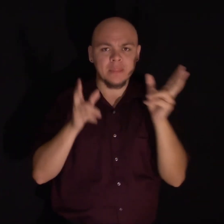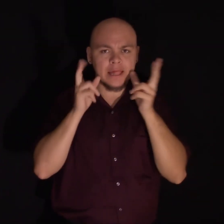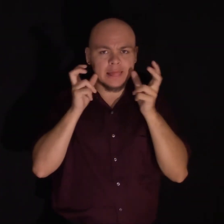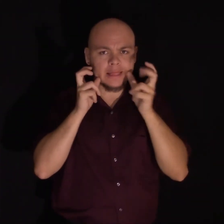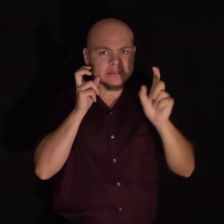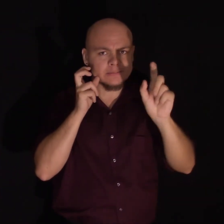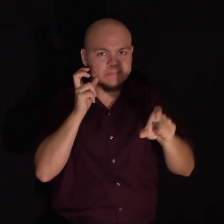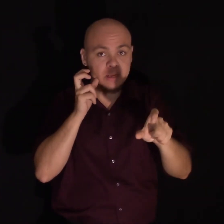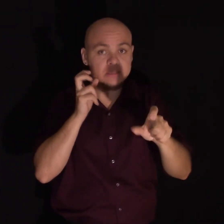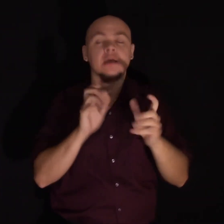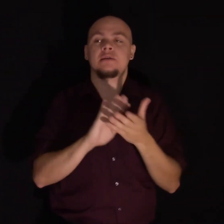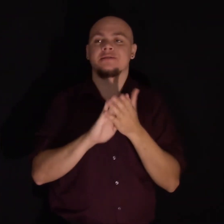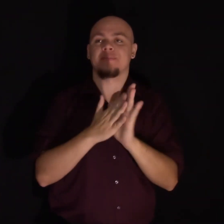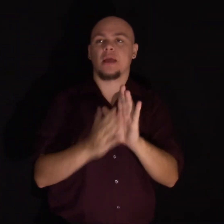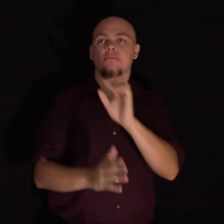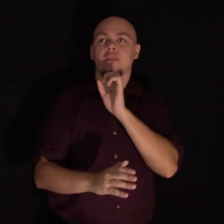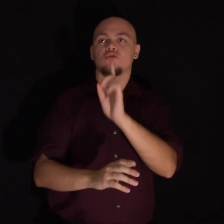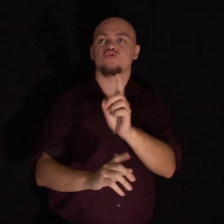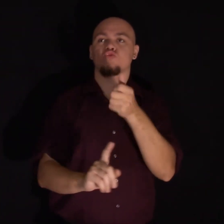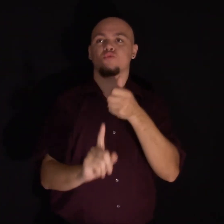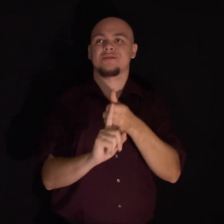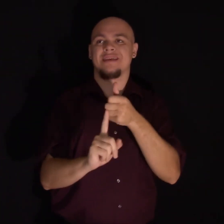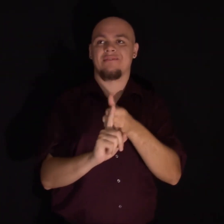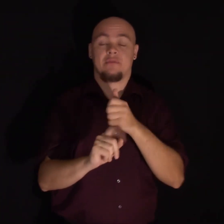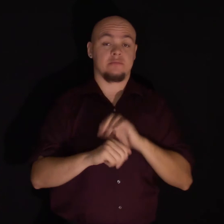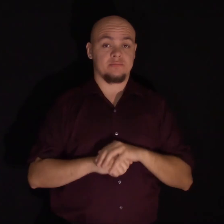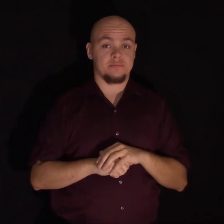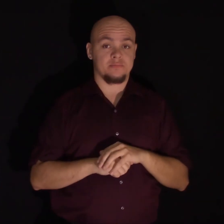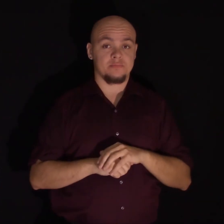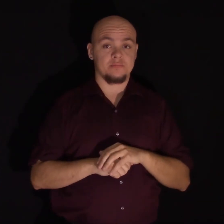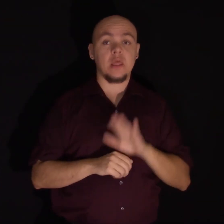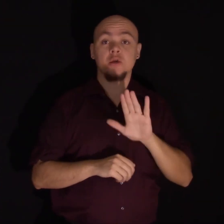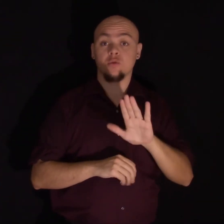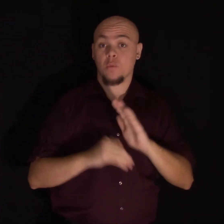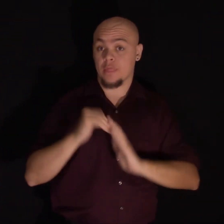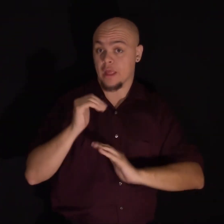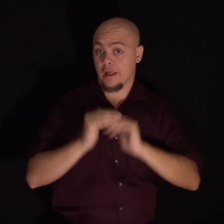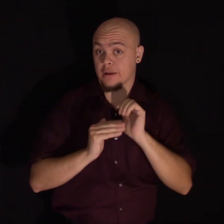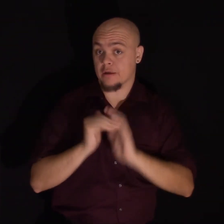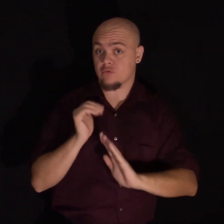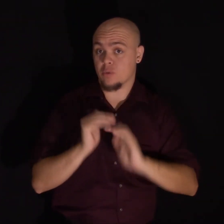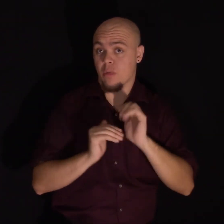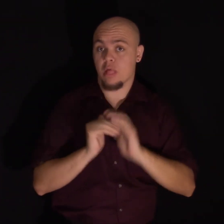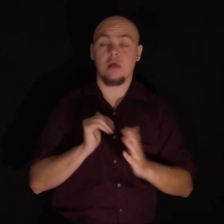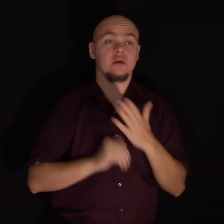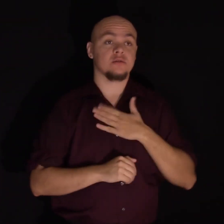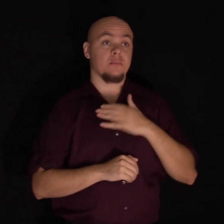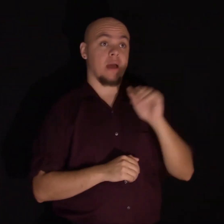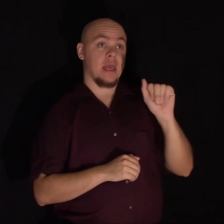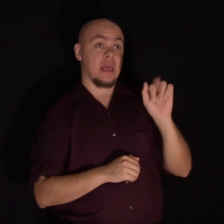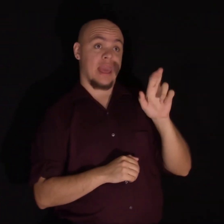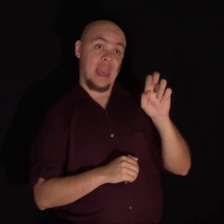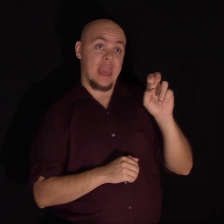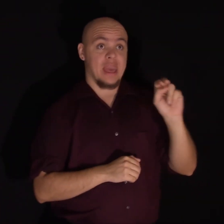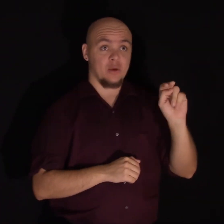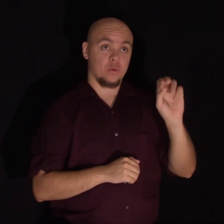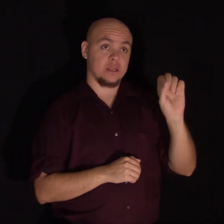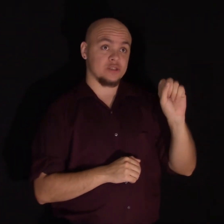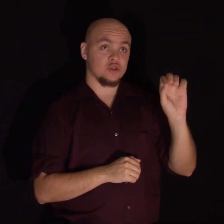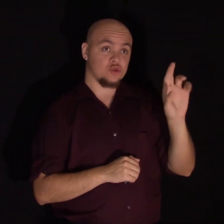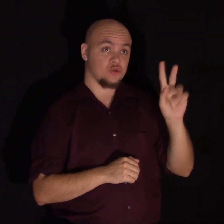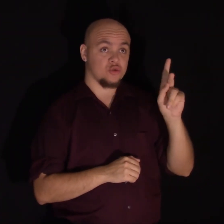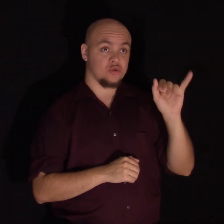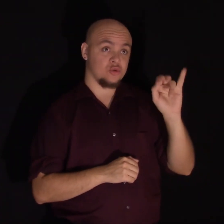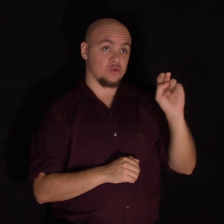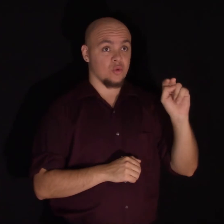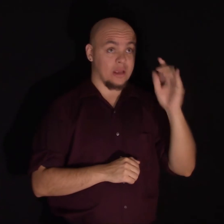self. So let's take a step to the edge for a second. Let's just consider the uncomfortable. Now look, my Aaron Sorkin idea, Dad, wasn't there